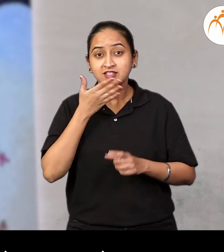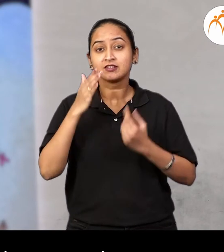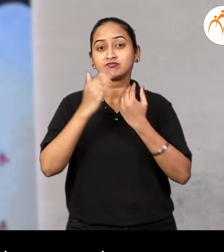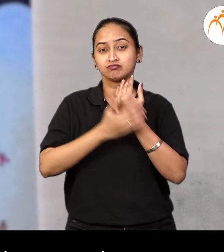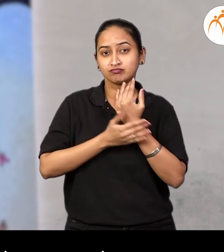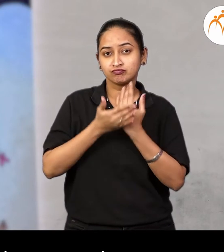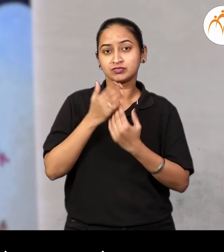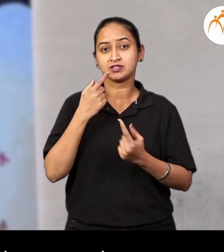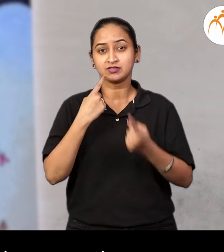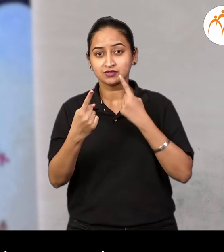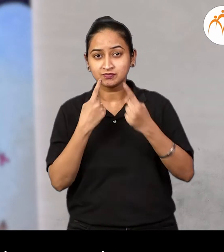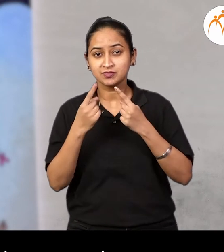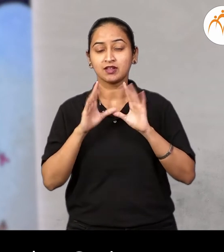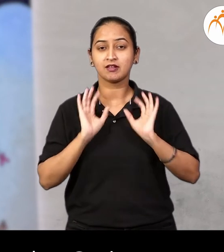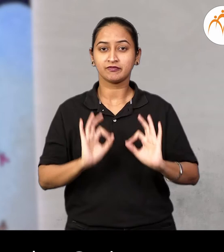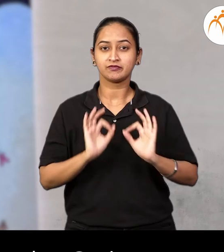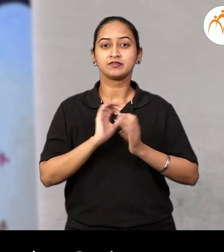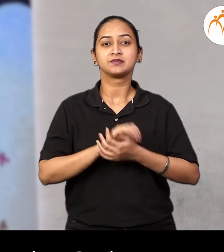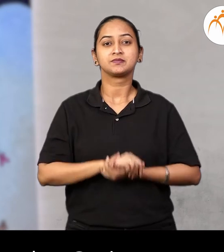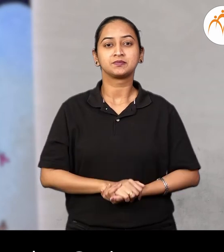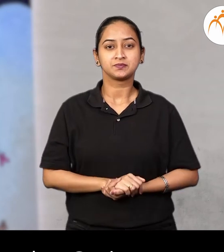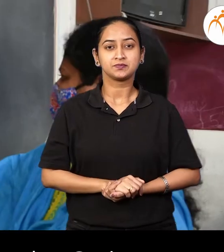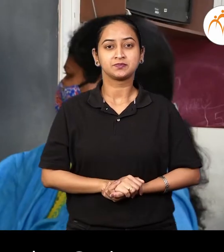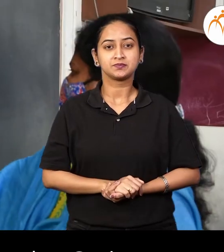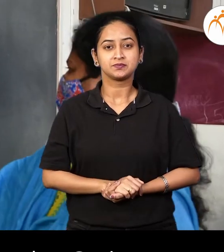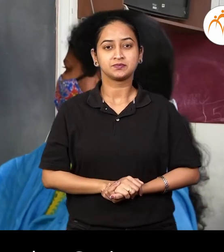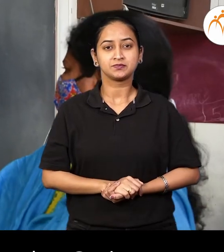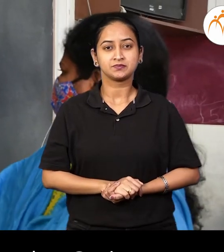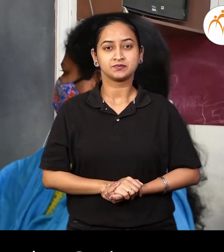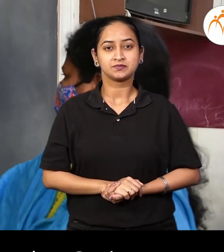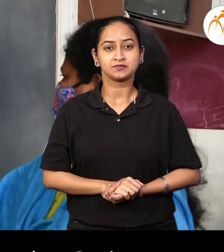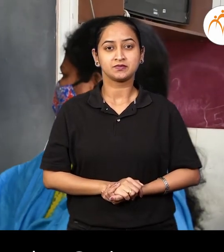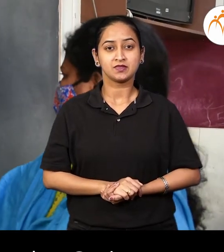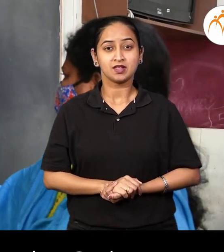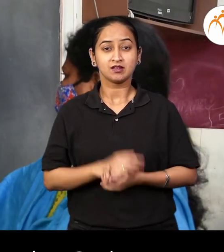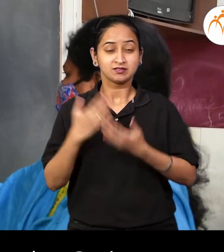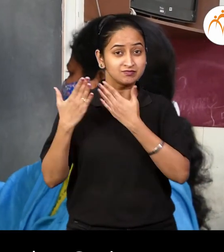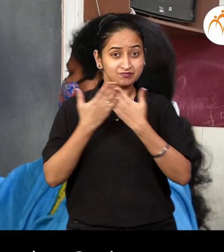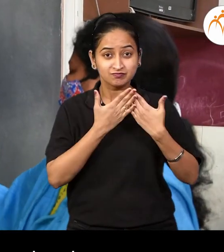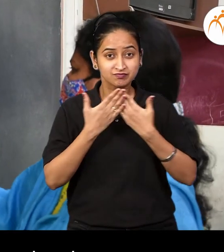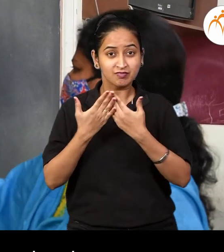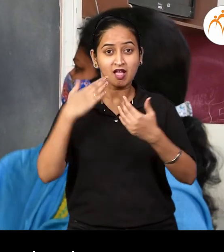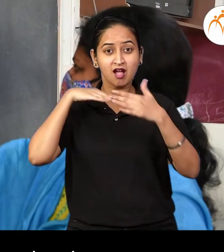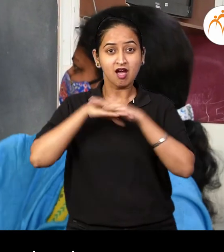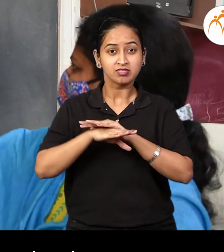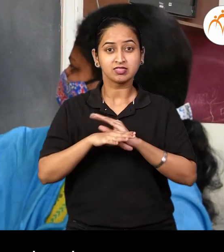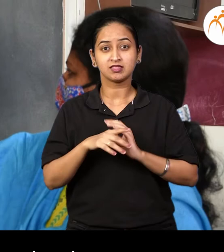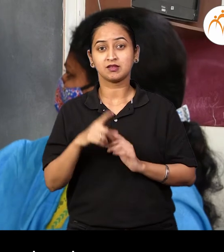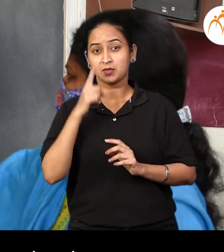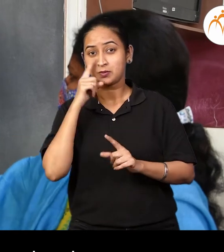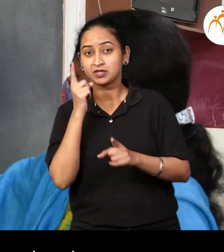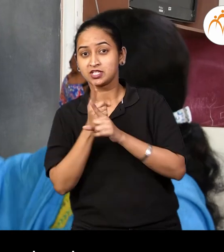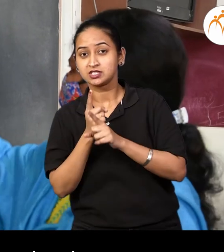geography too. A lady teacher teaches Sania. Sania